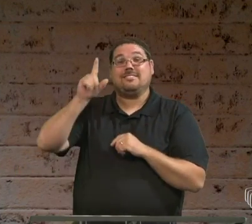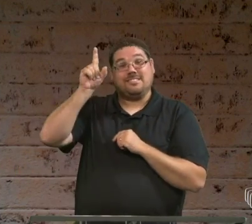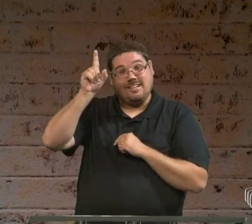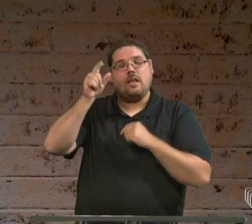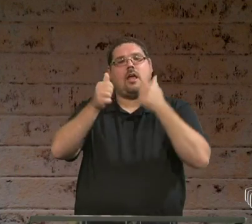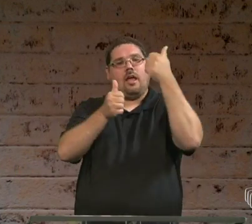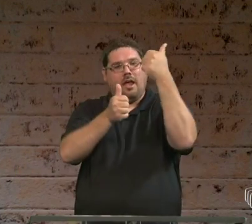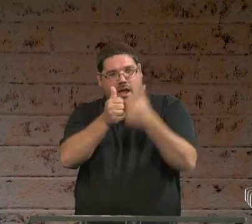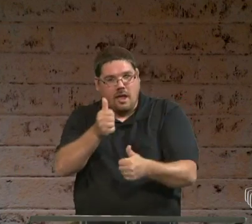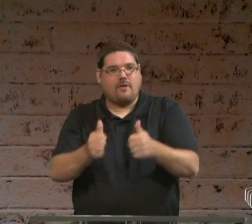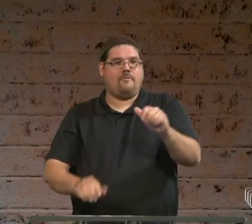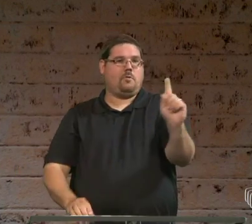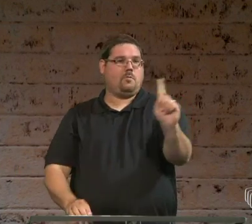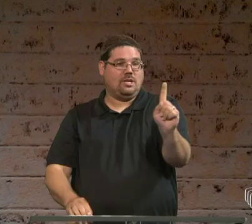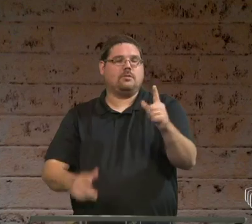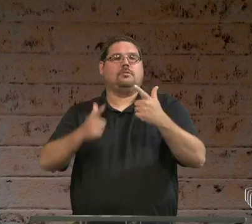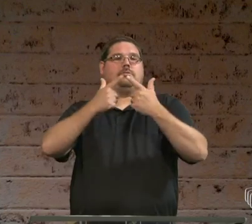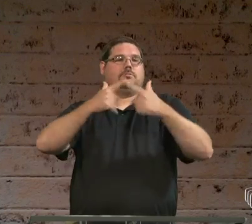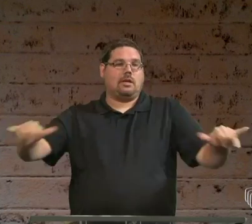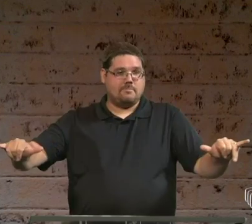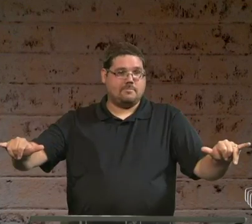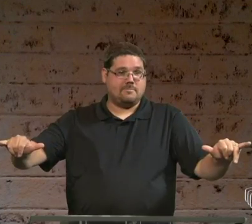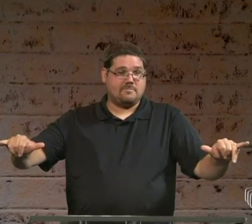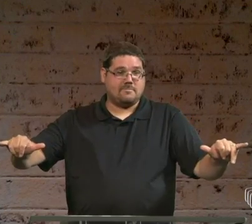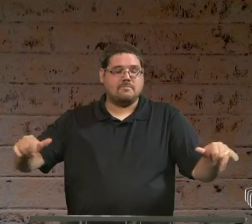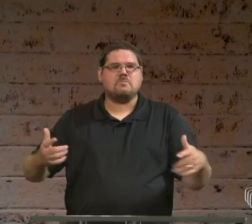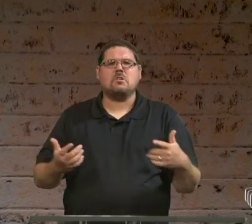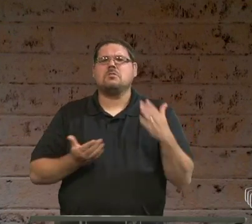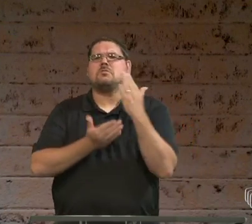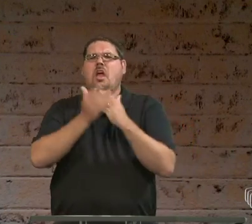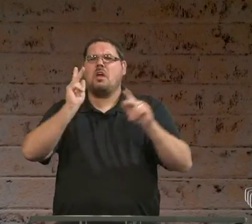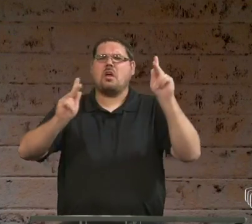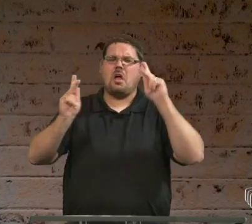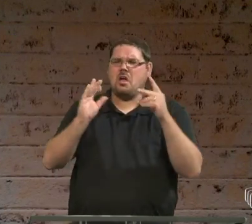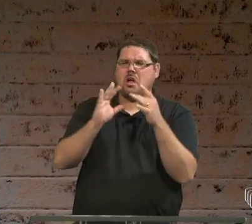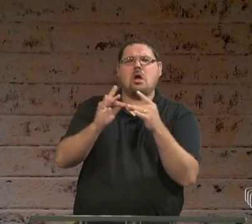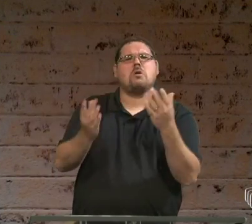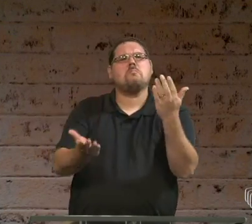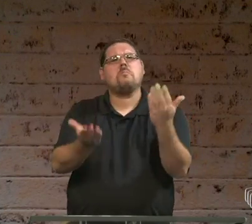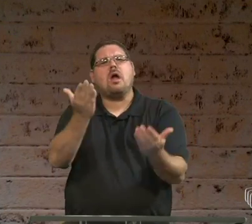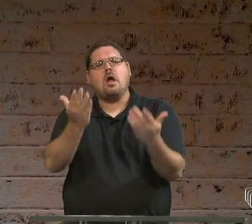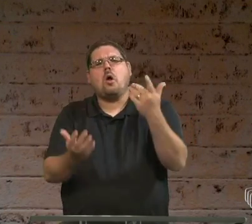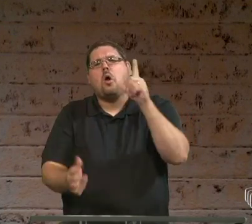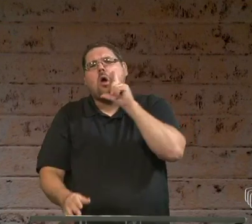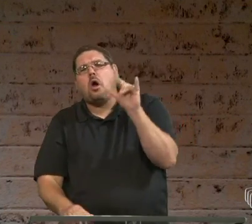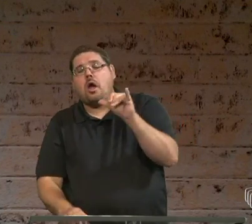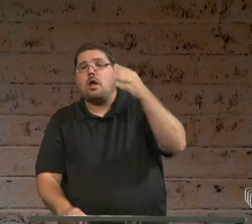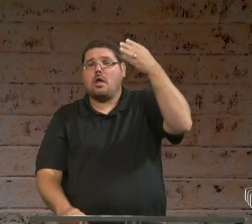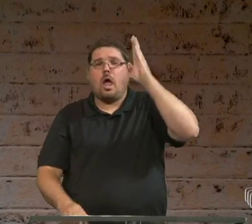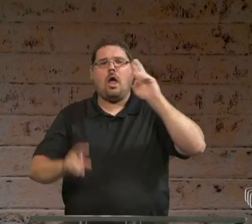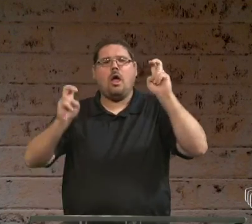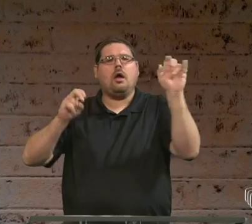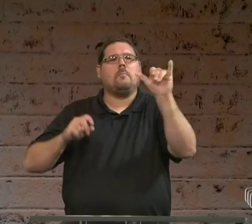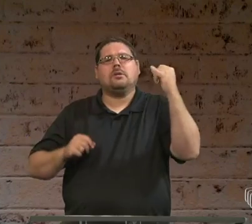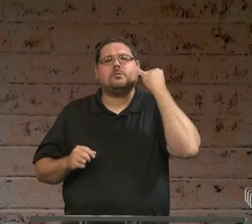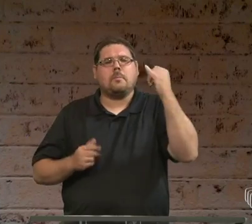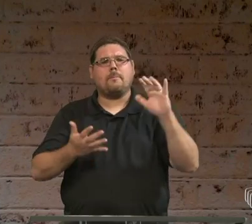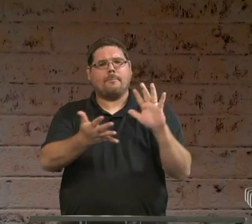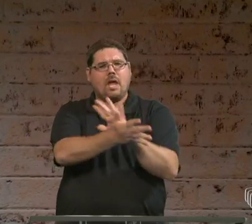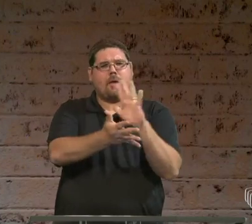not like that. God is in every place at the same time. Now, some people say, well, maybe it's like